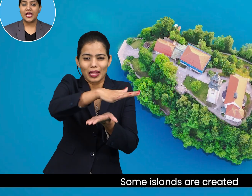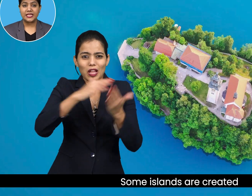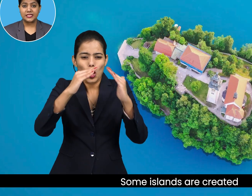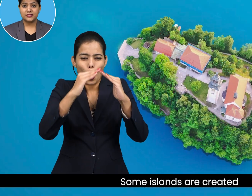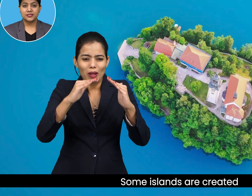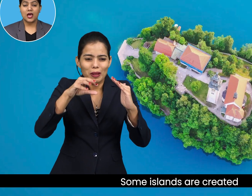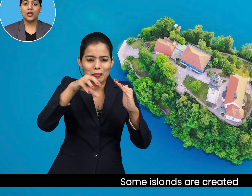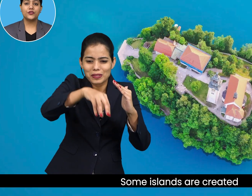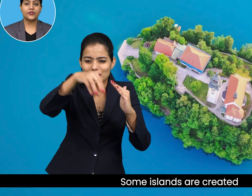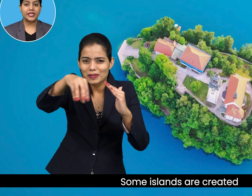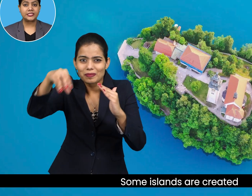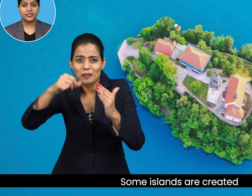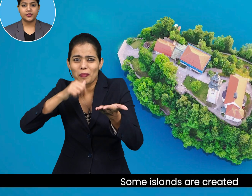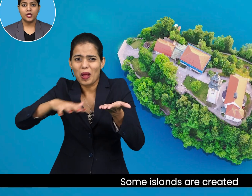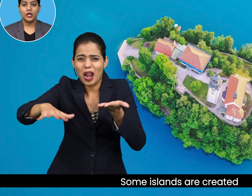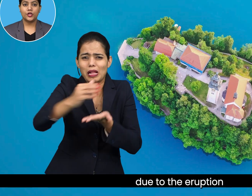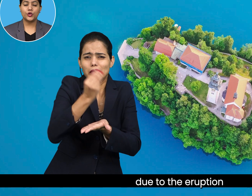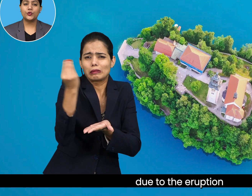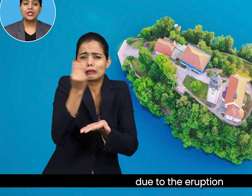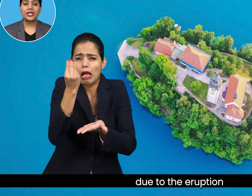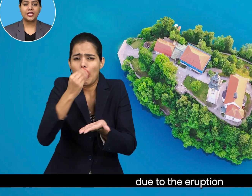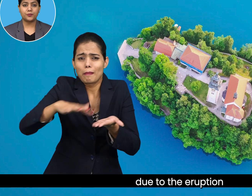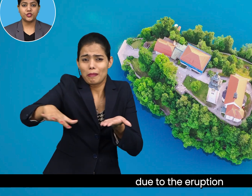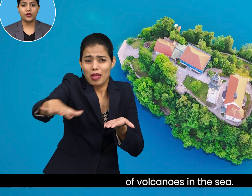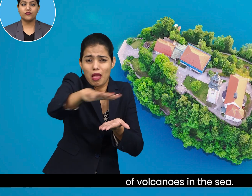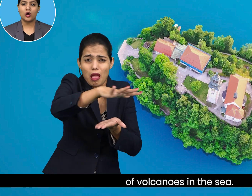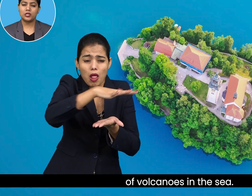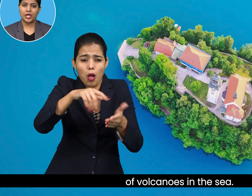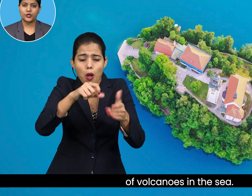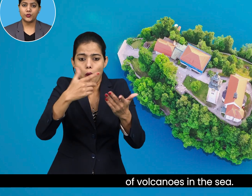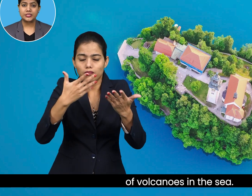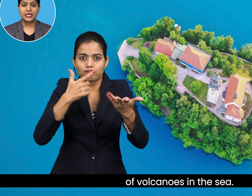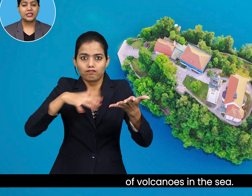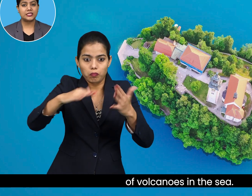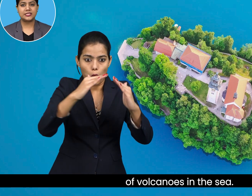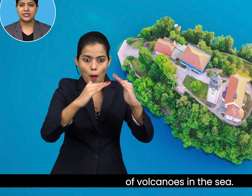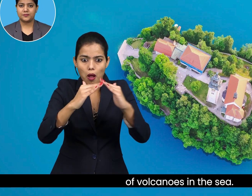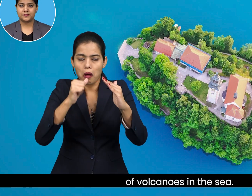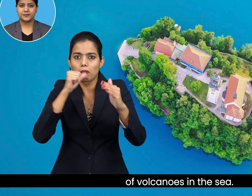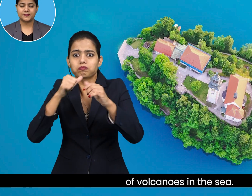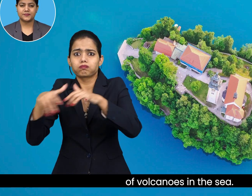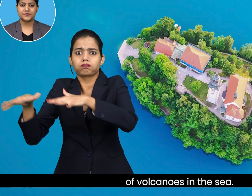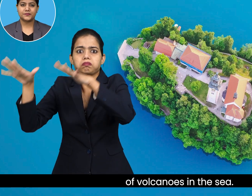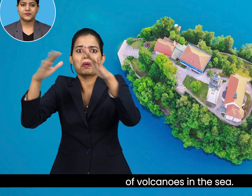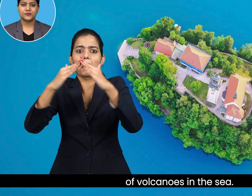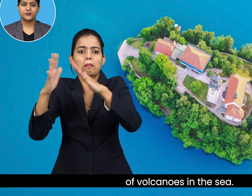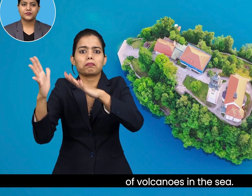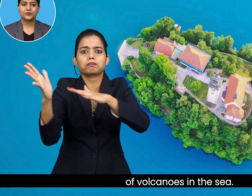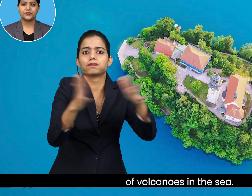Some islands are created due to the eruption of volcanoes in the sea.